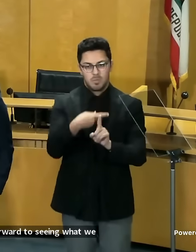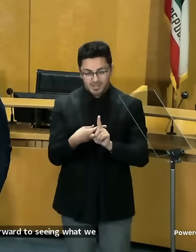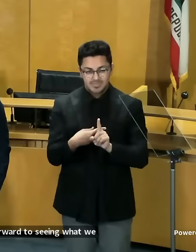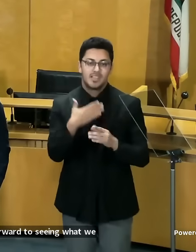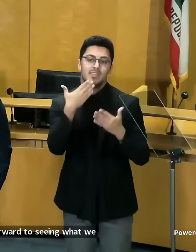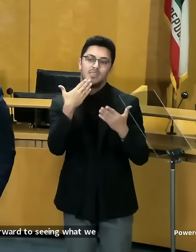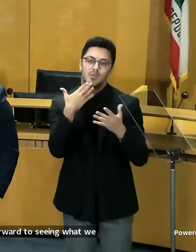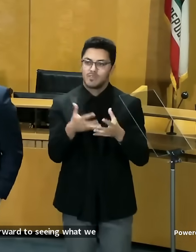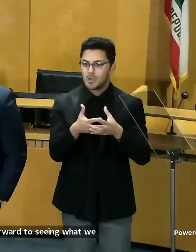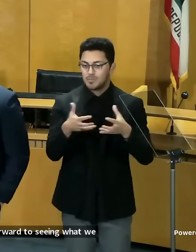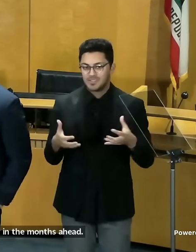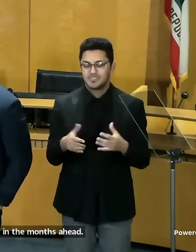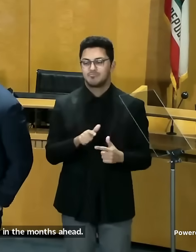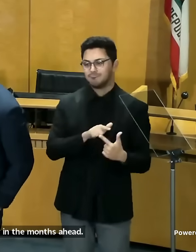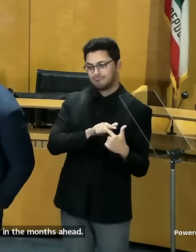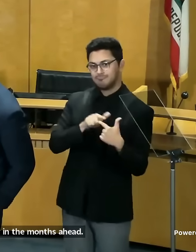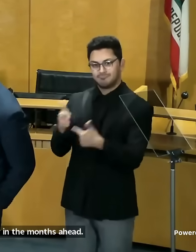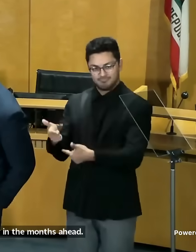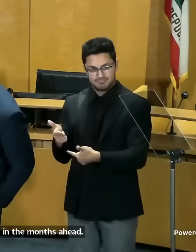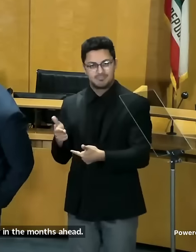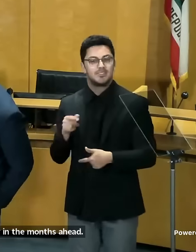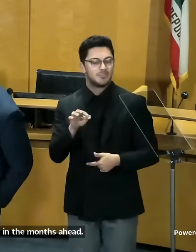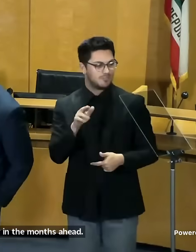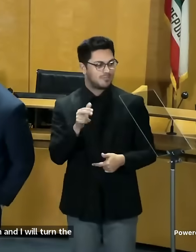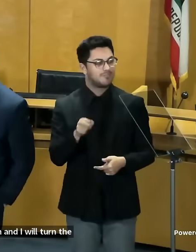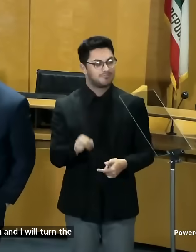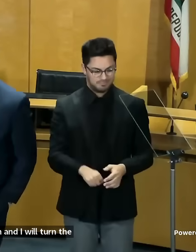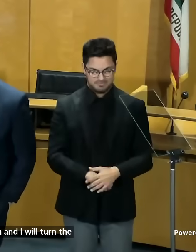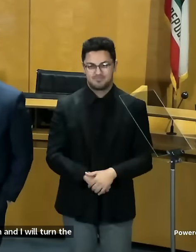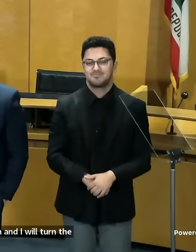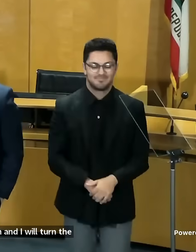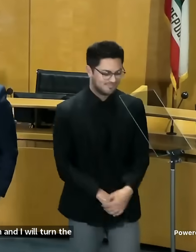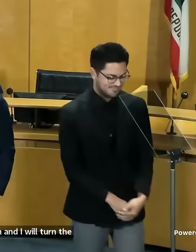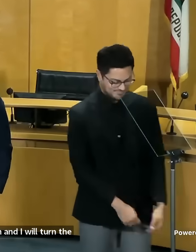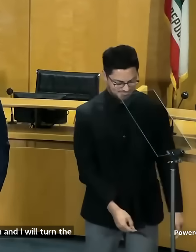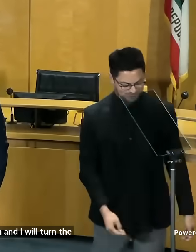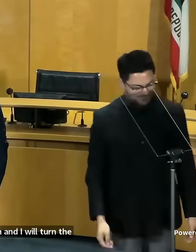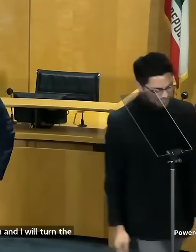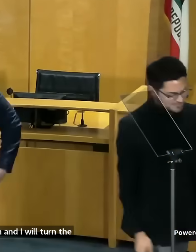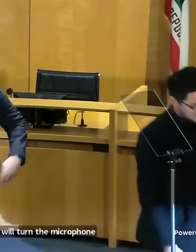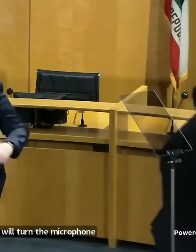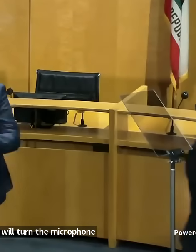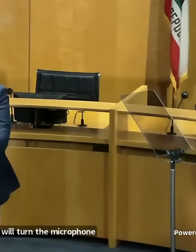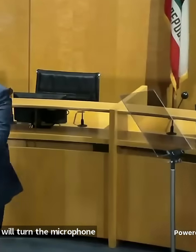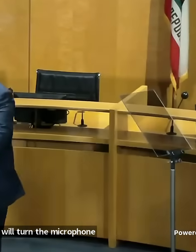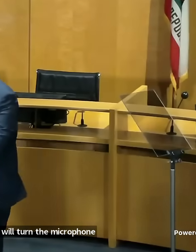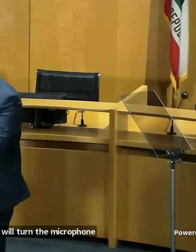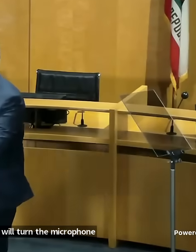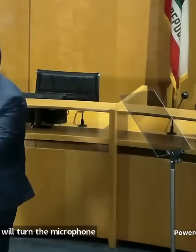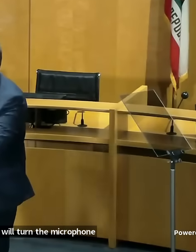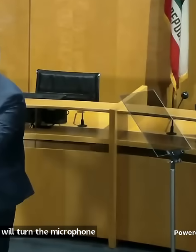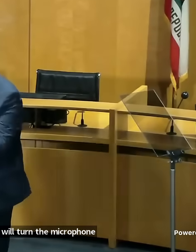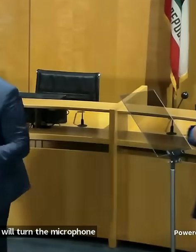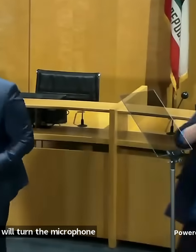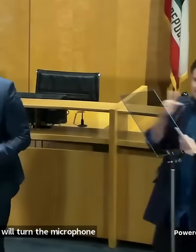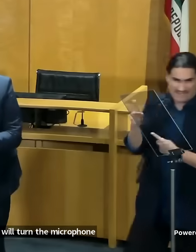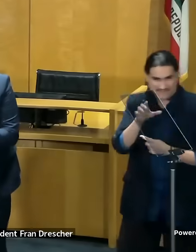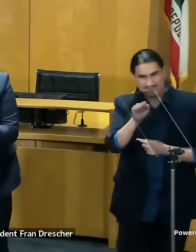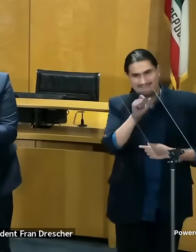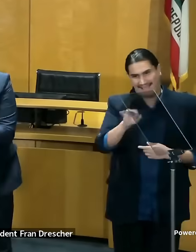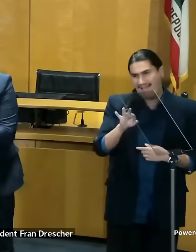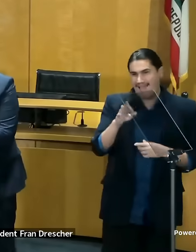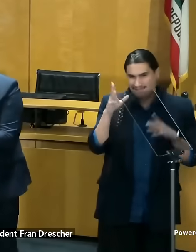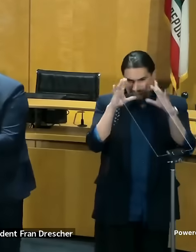So thank you very much, and I will turn the microphone over to SAG-AFTRA President Fran Drescher. Thank